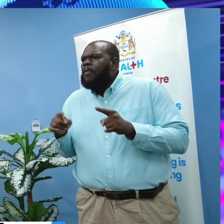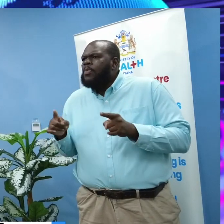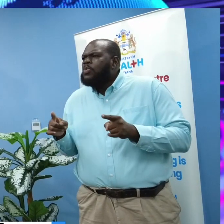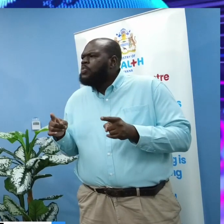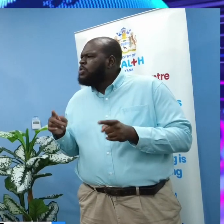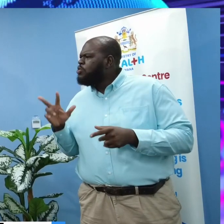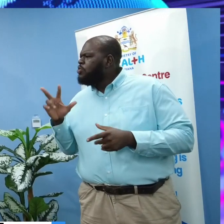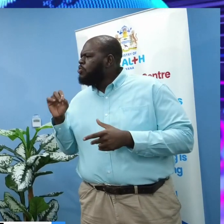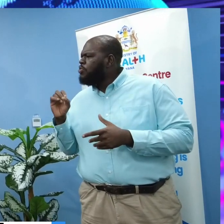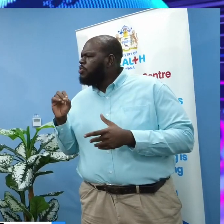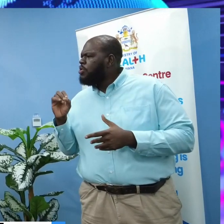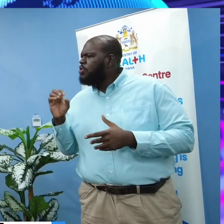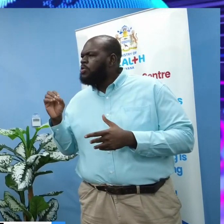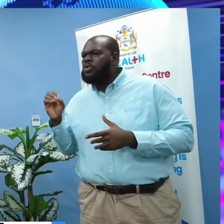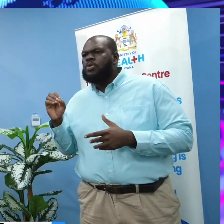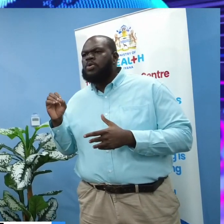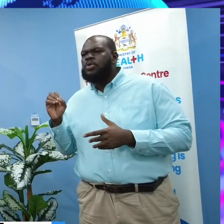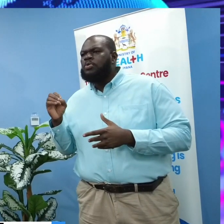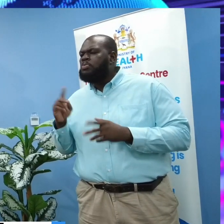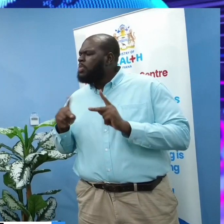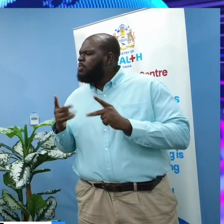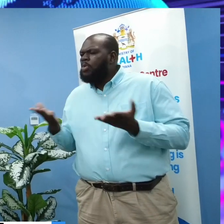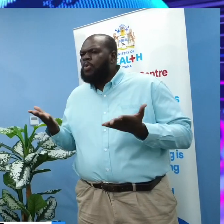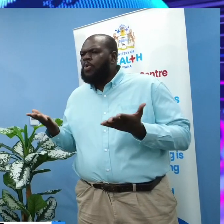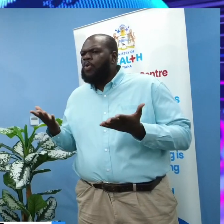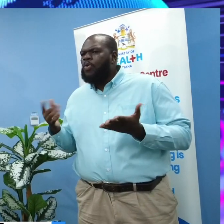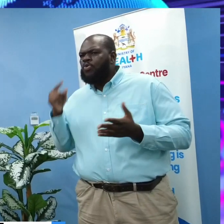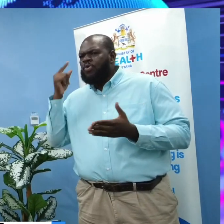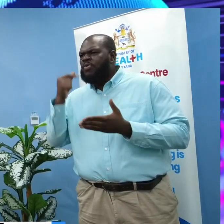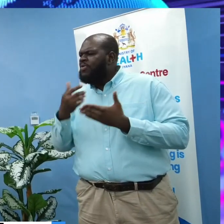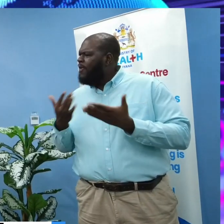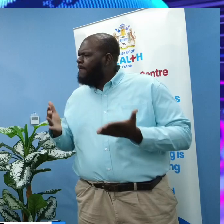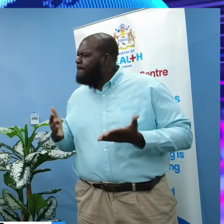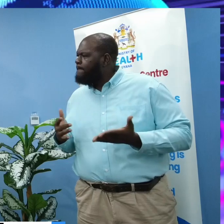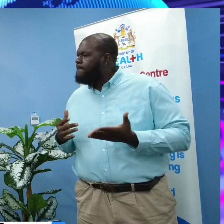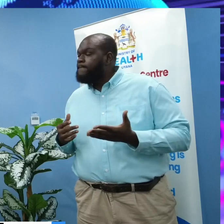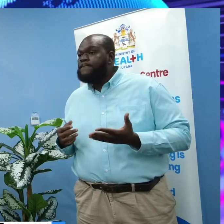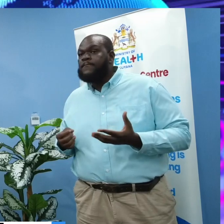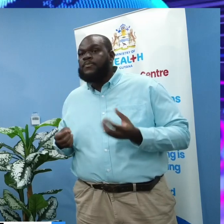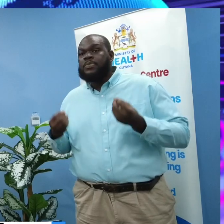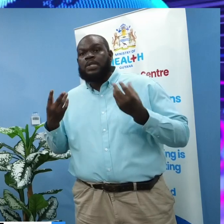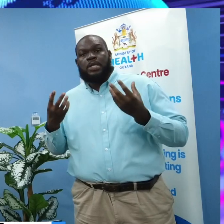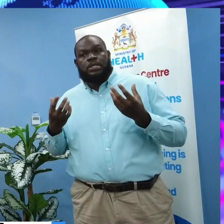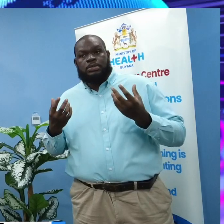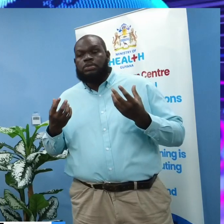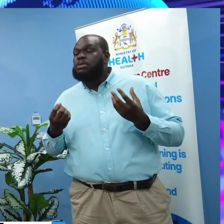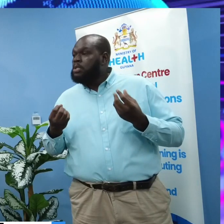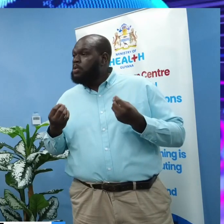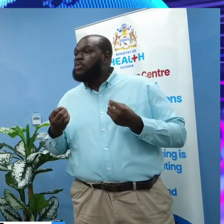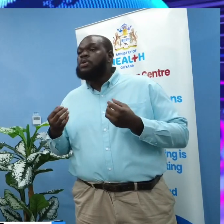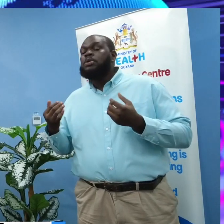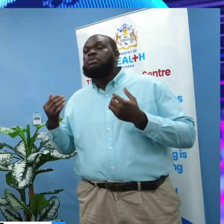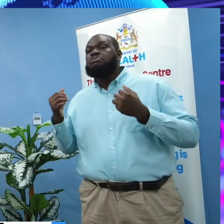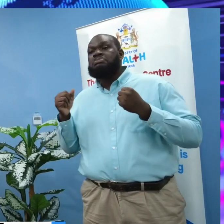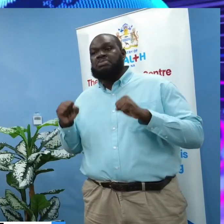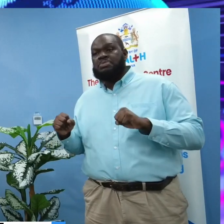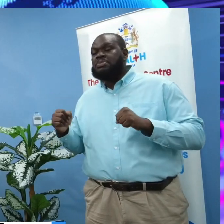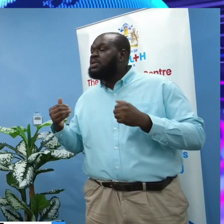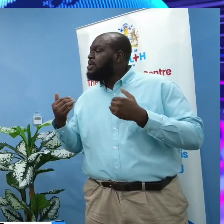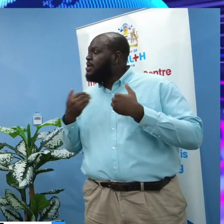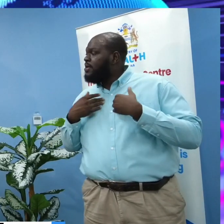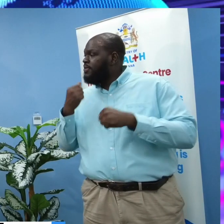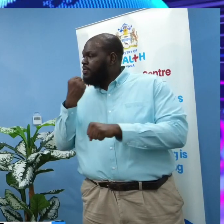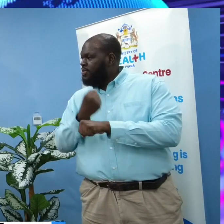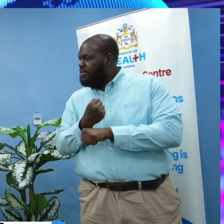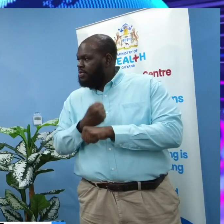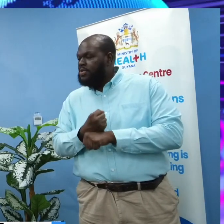persons? And she said, a lot of them were able to get employed. A lot of them went